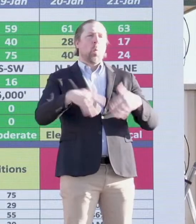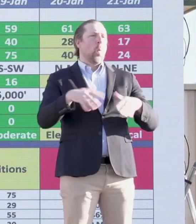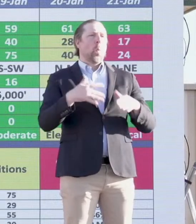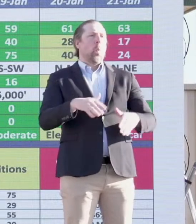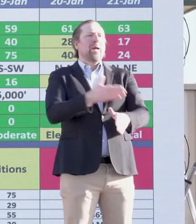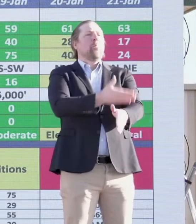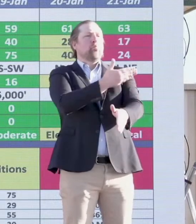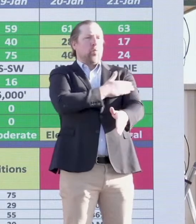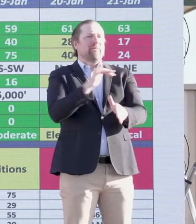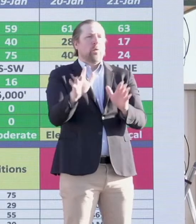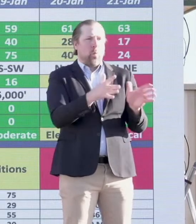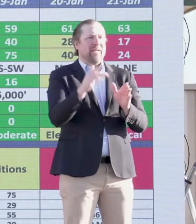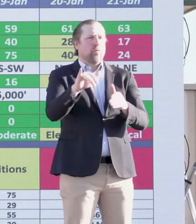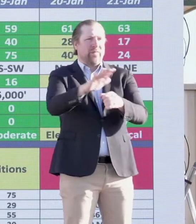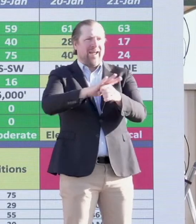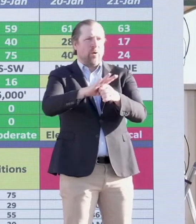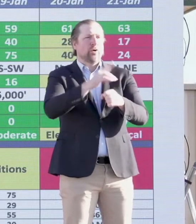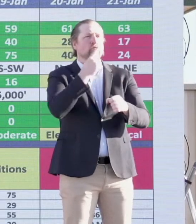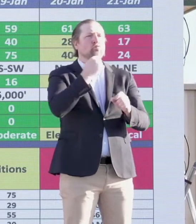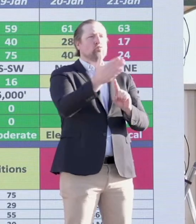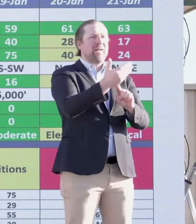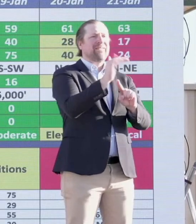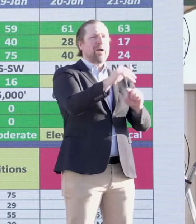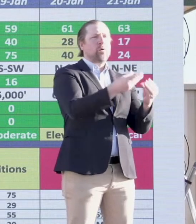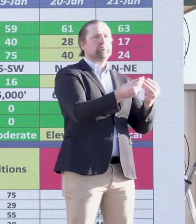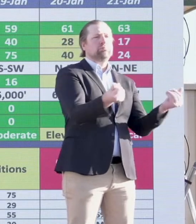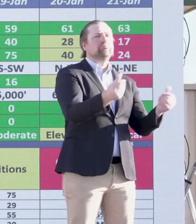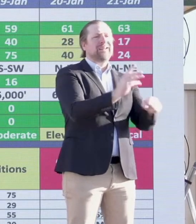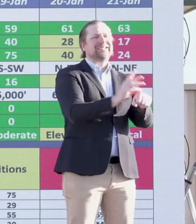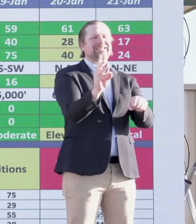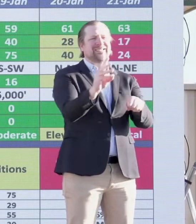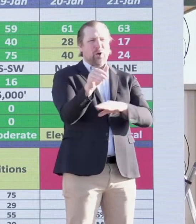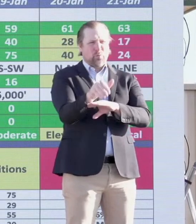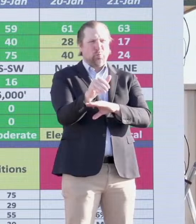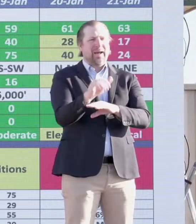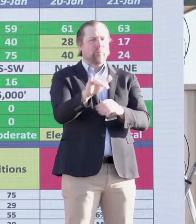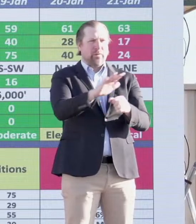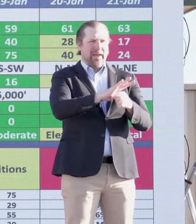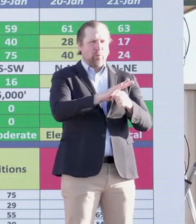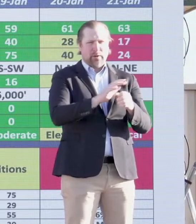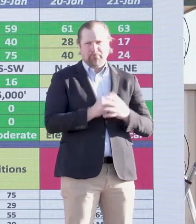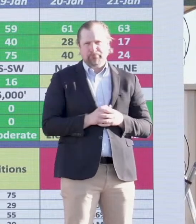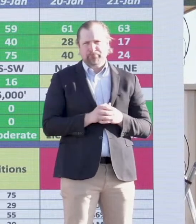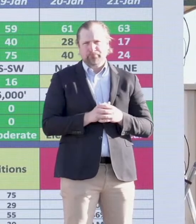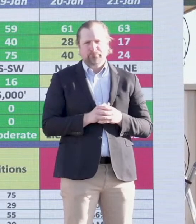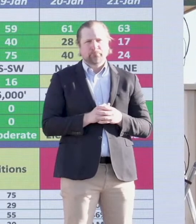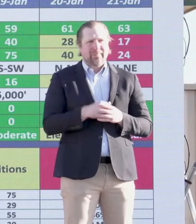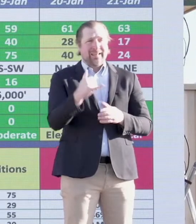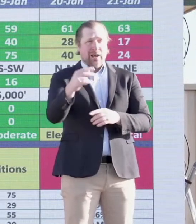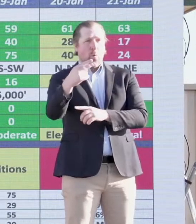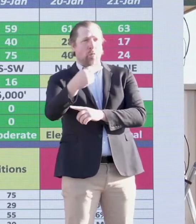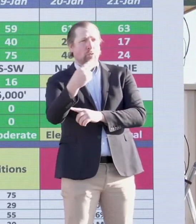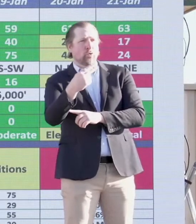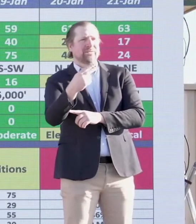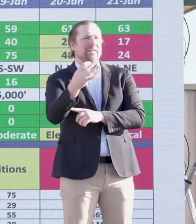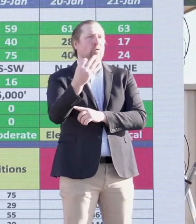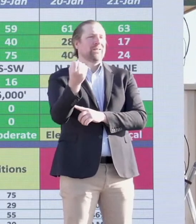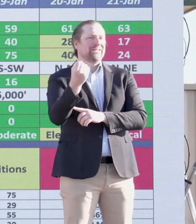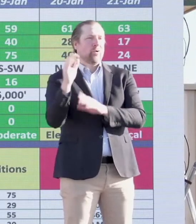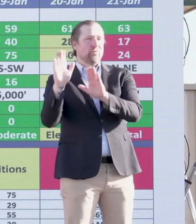weather conditions for the area. So again, the red flag warning will be expiring at 6 o'clock this evening for this area. Now, going into Thursday through the